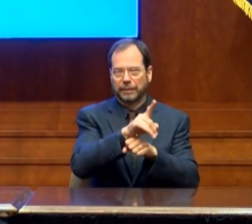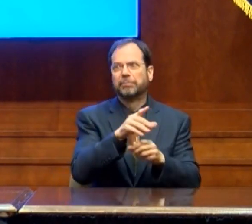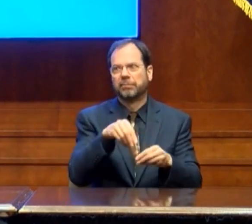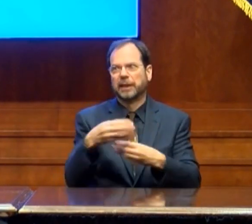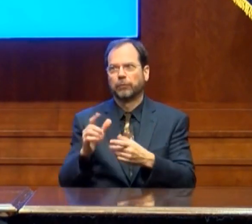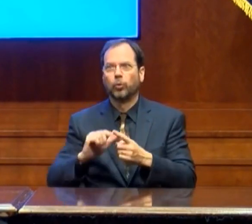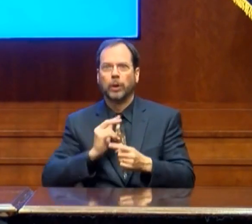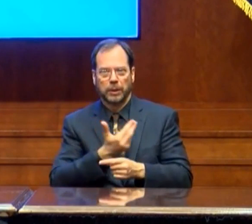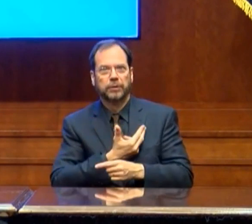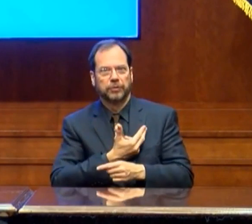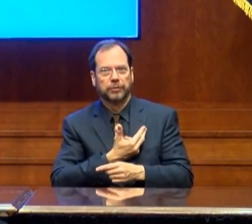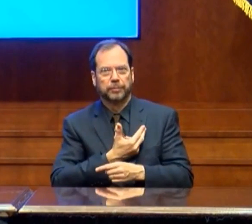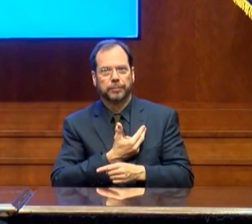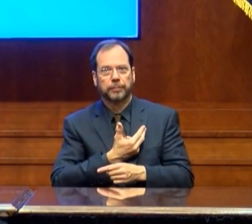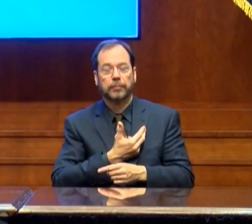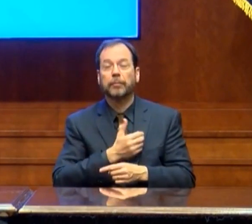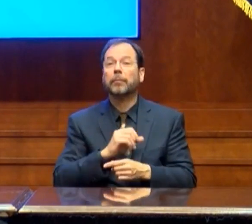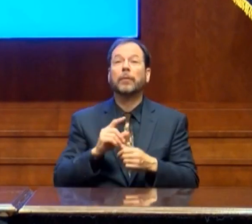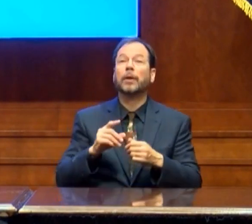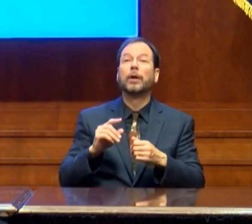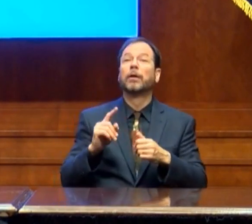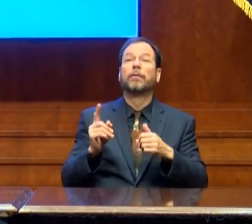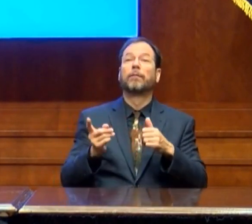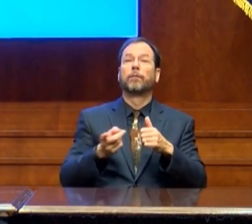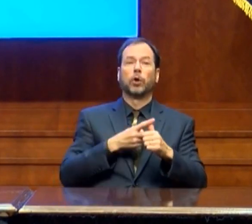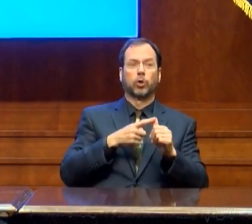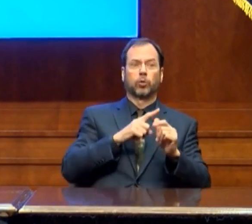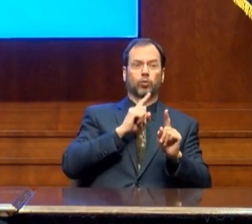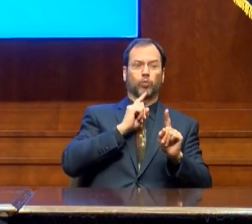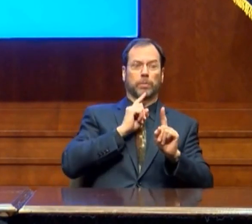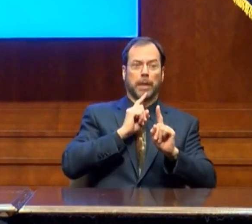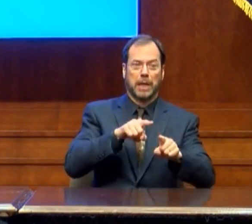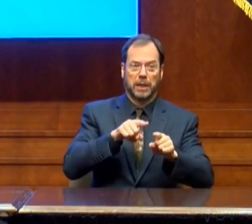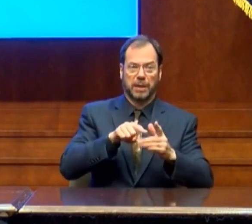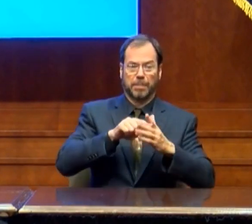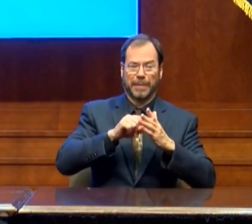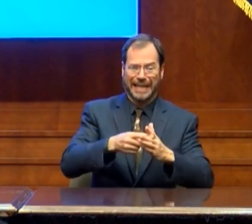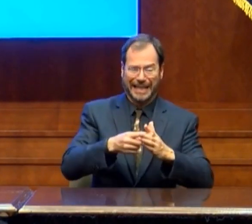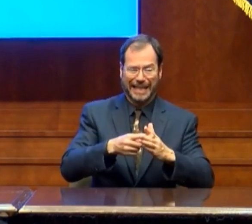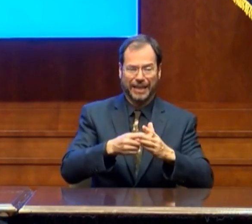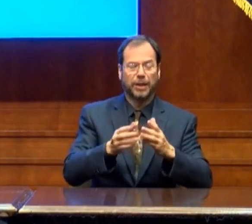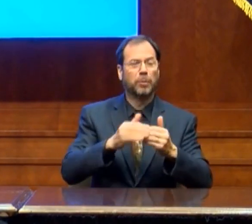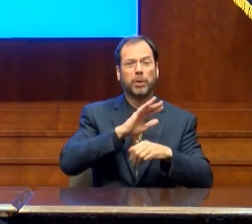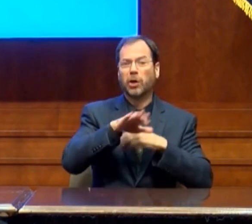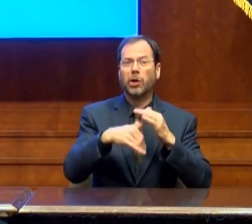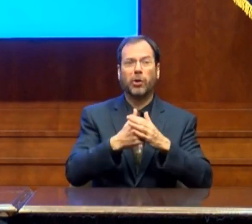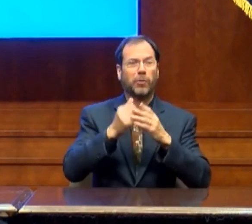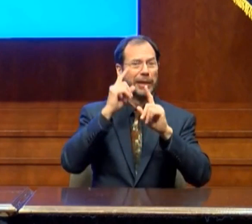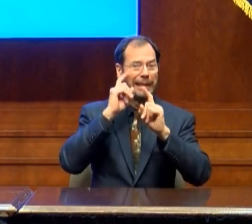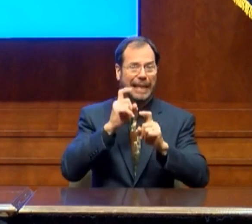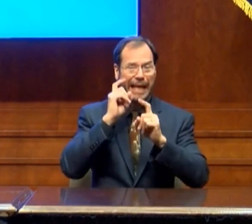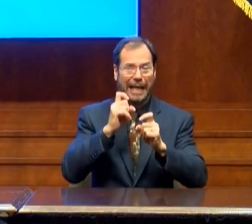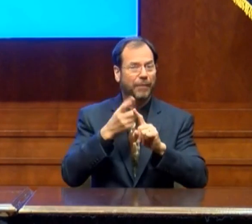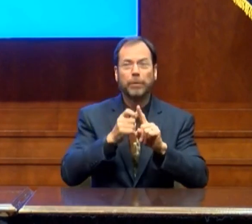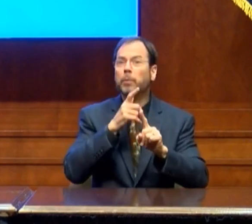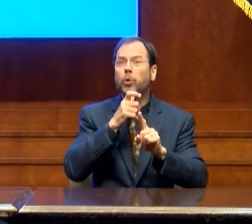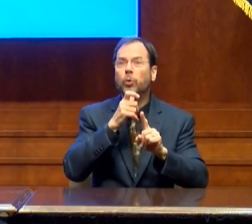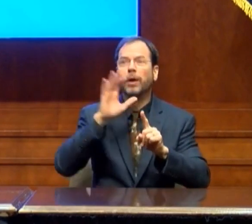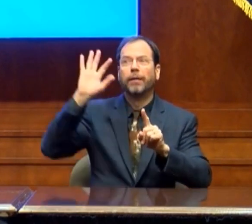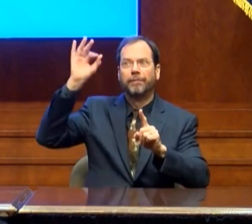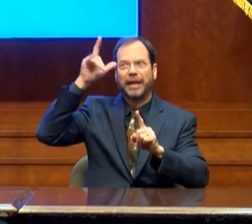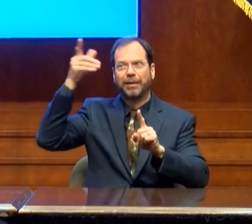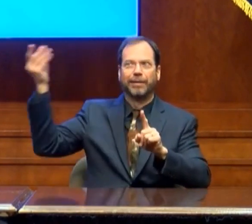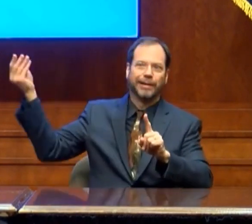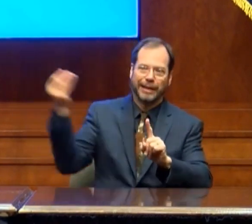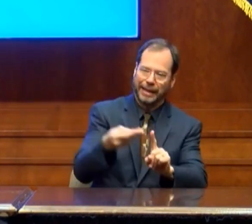private sector. When the early response to the coronavirus began, almost all of the testing capability was